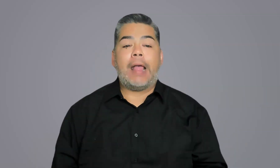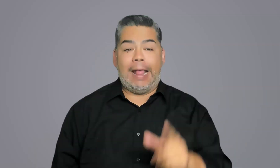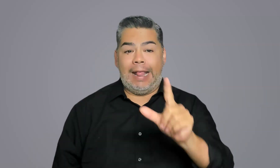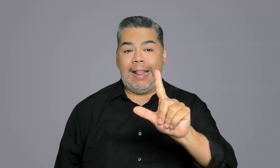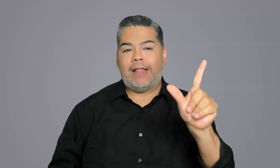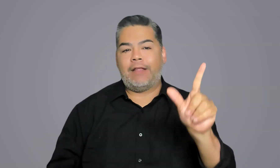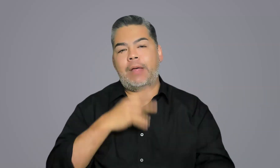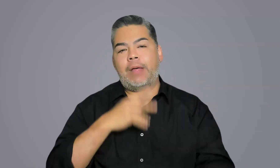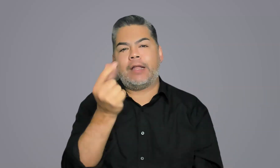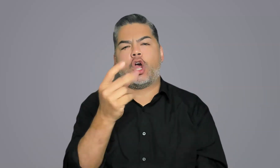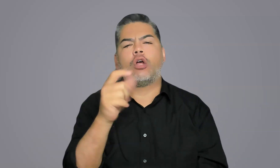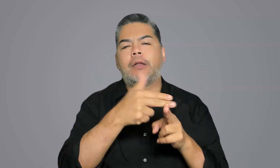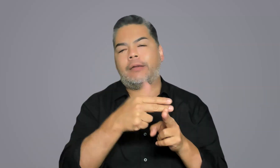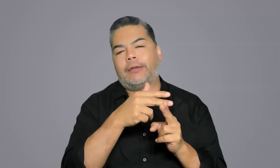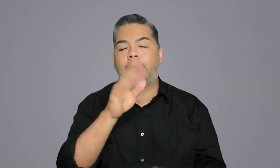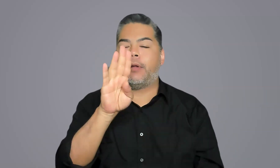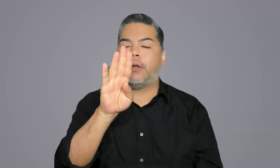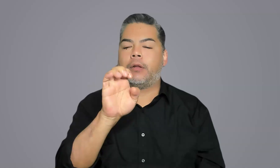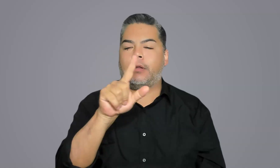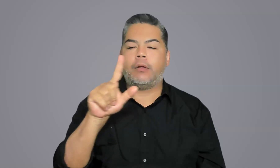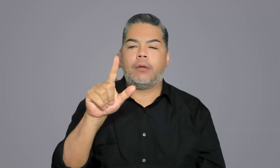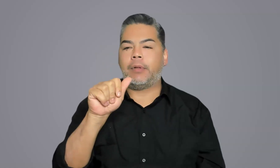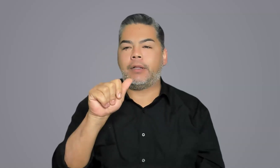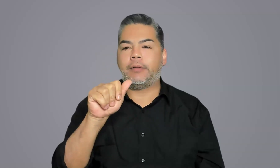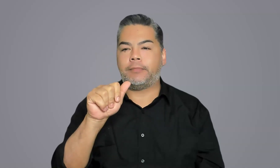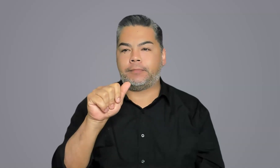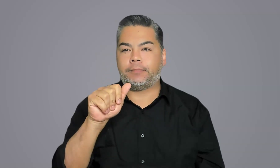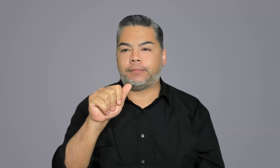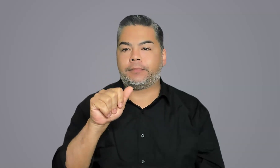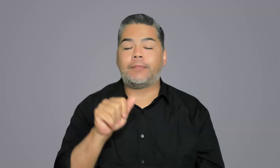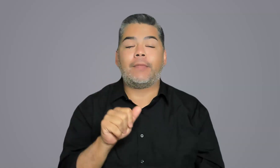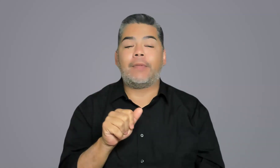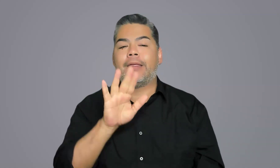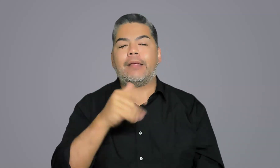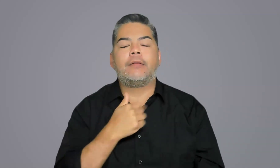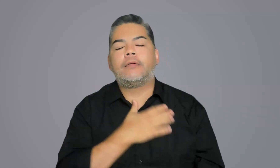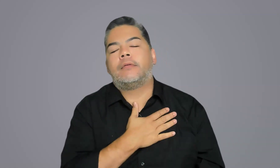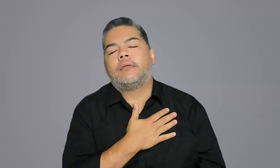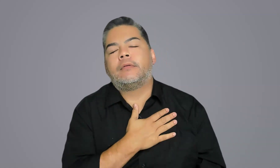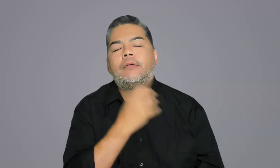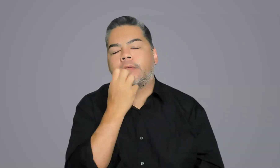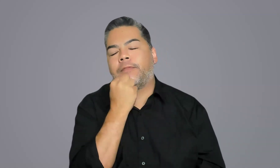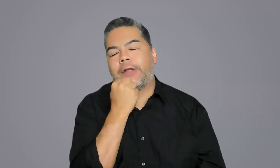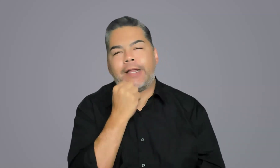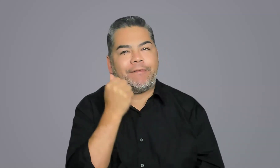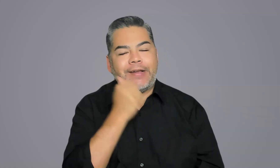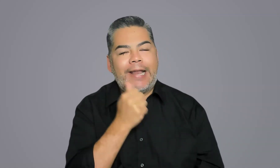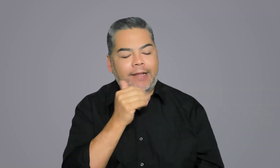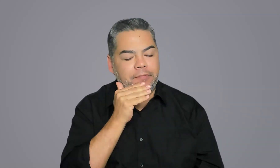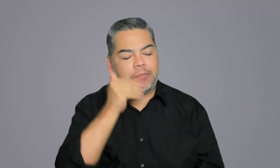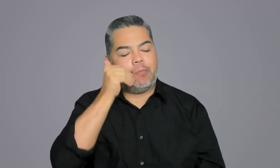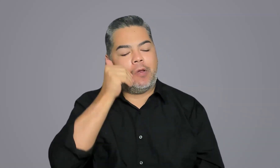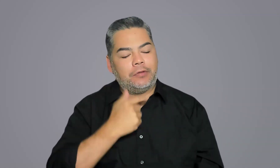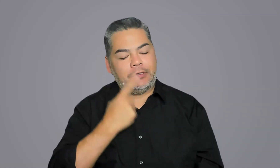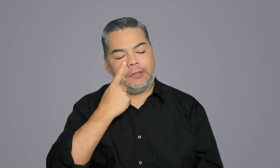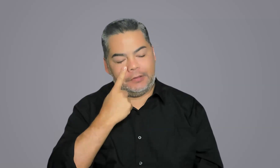Bella. So my dog Bella is, she's the light of my life, and she really does make me smile every day. She's a grey Staffordshire